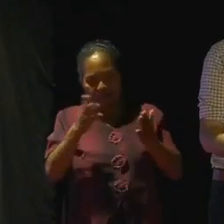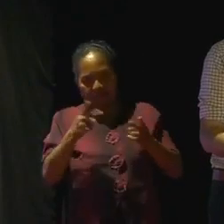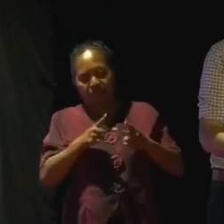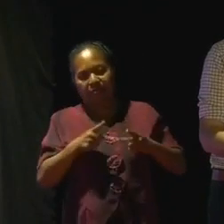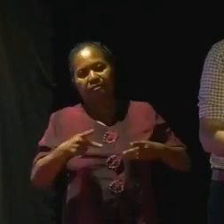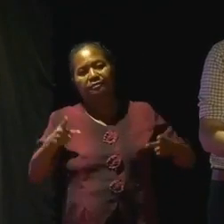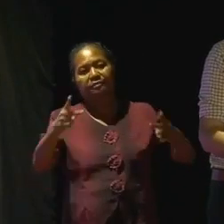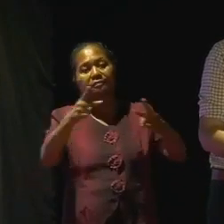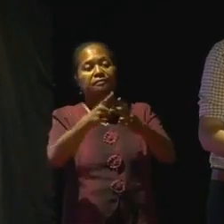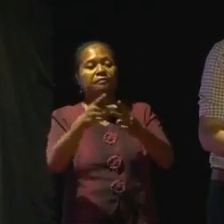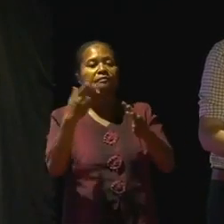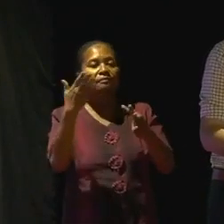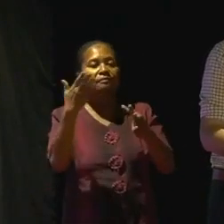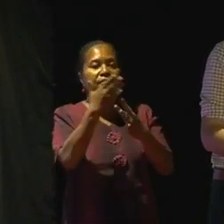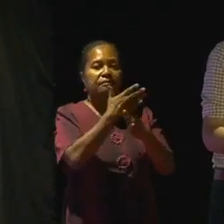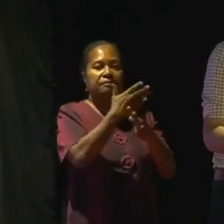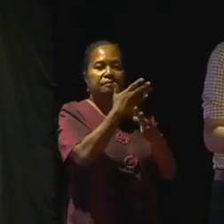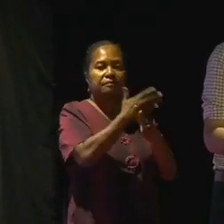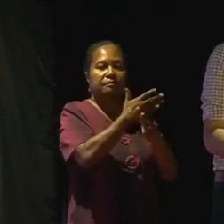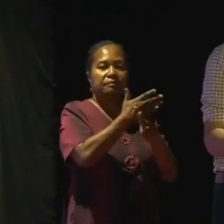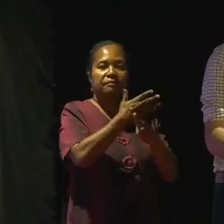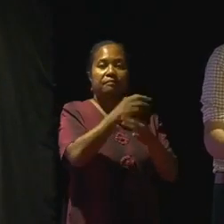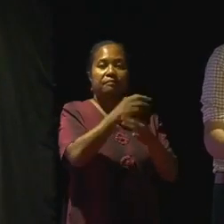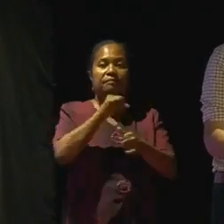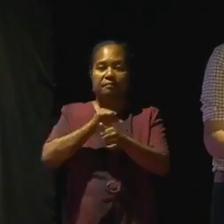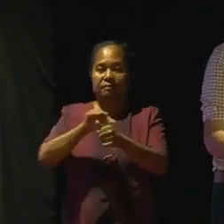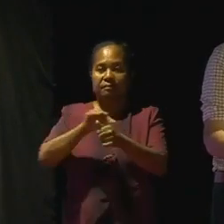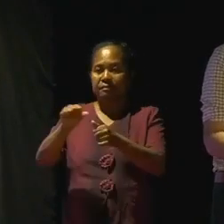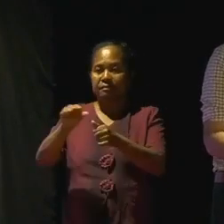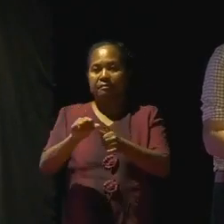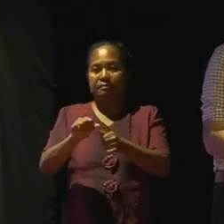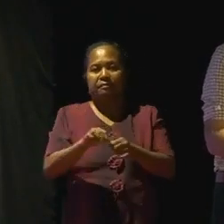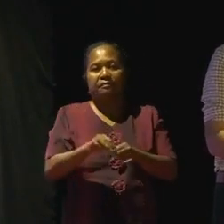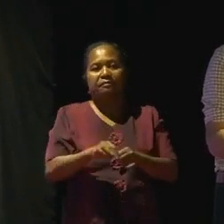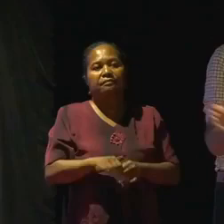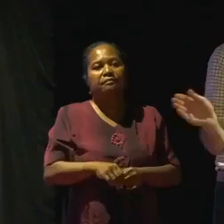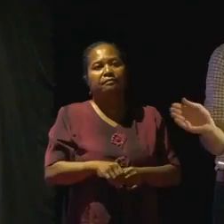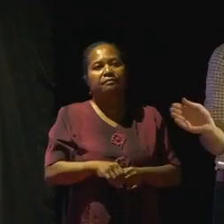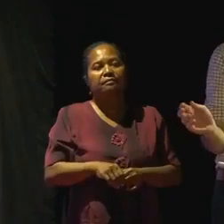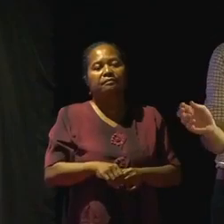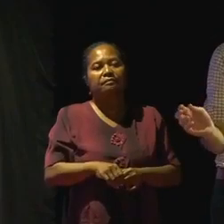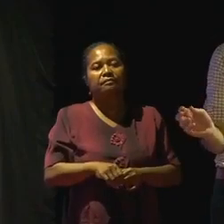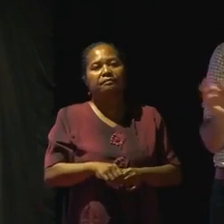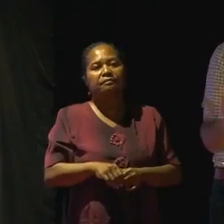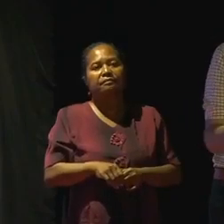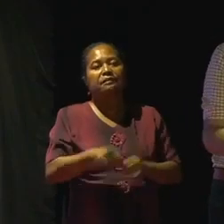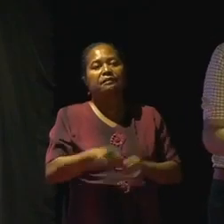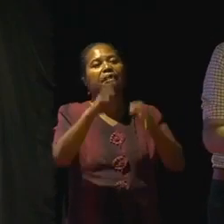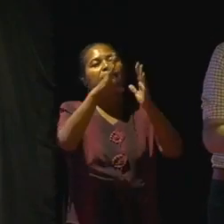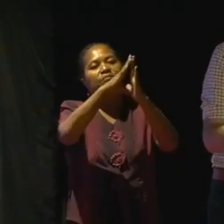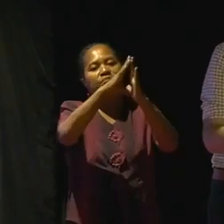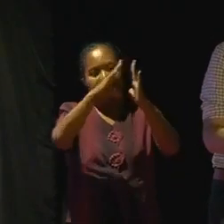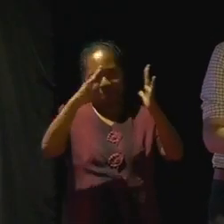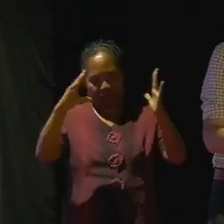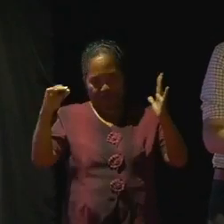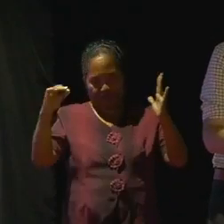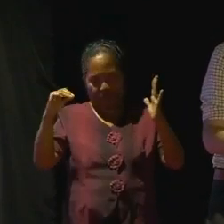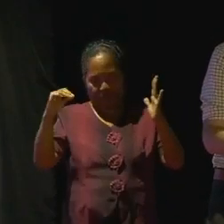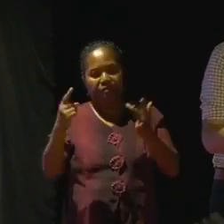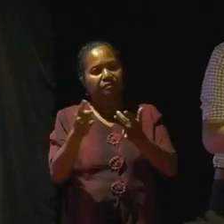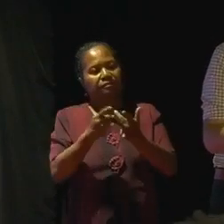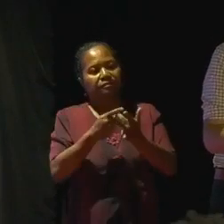an accessible system, effectively countrywide, anywhere outside of, anywhere with